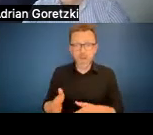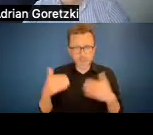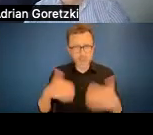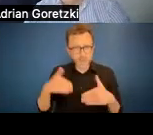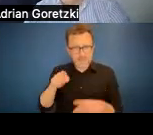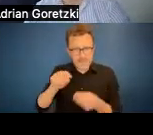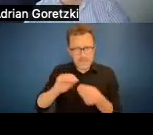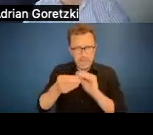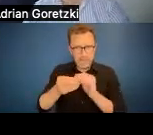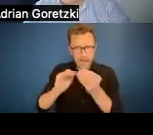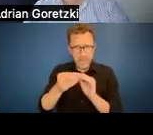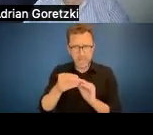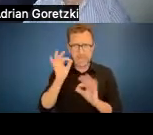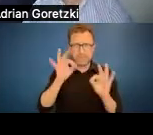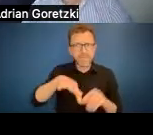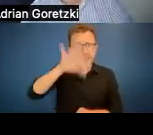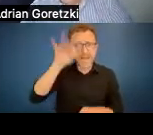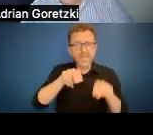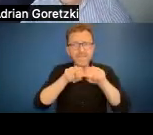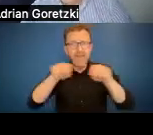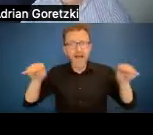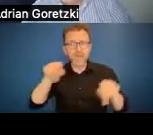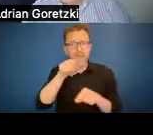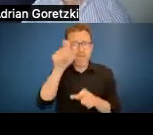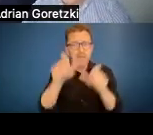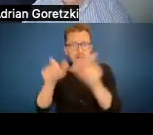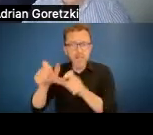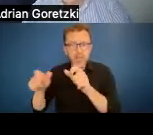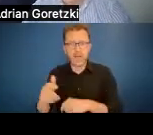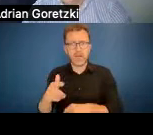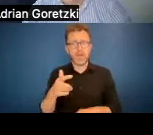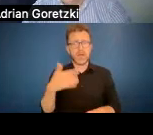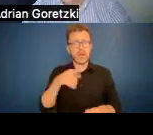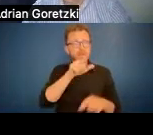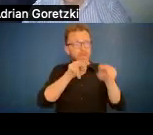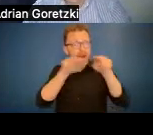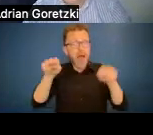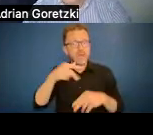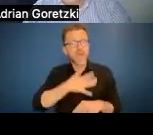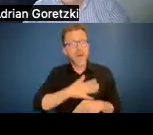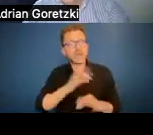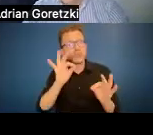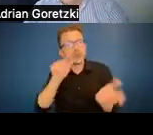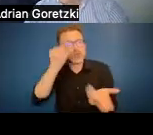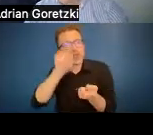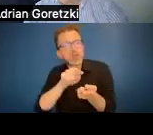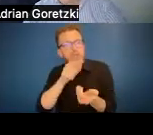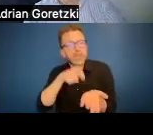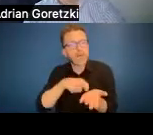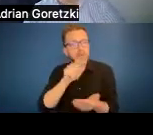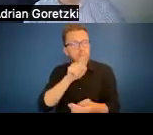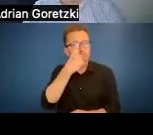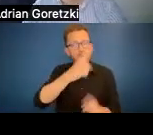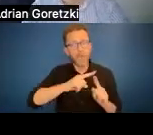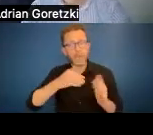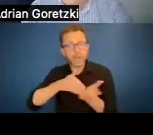our expertise. So we managed to find the proper specialist to all the people, regardless of their disease. Even though